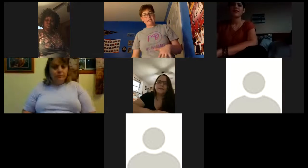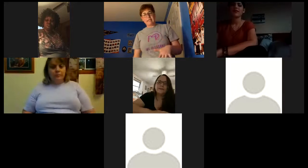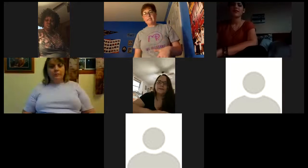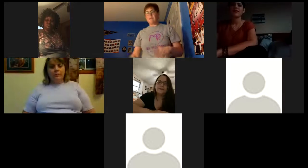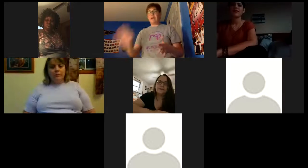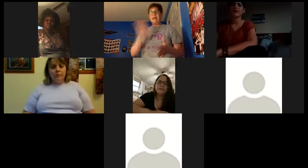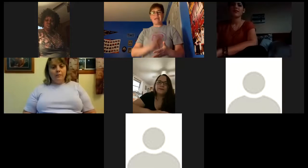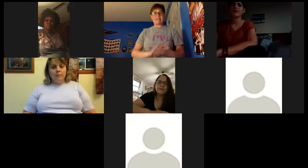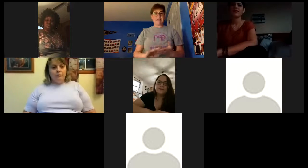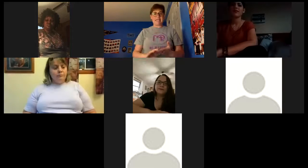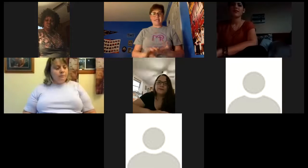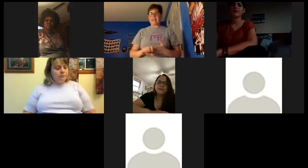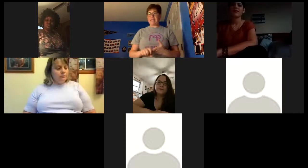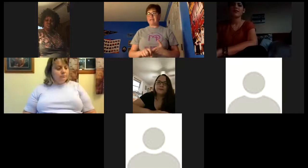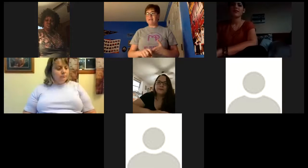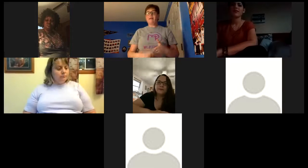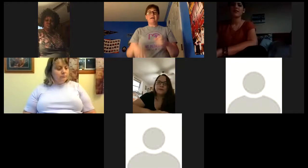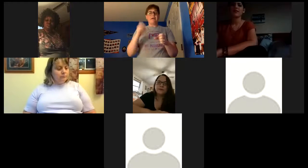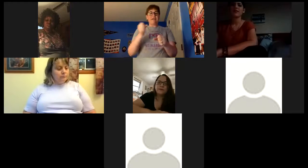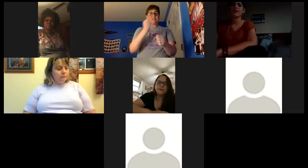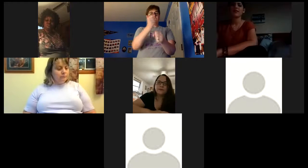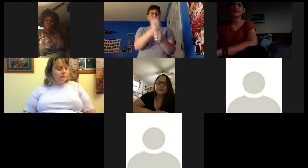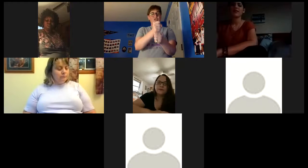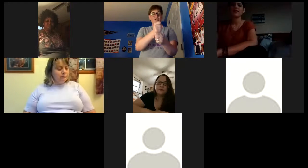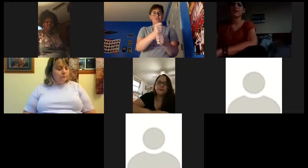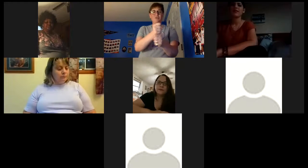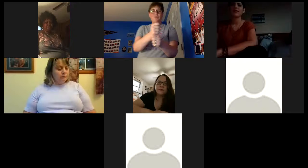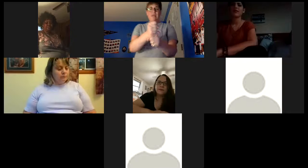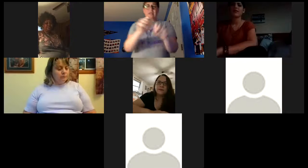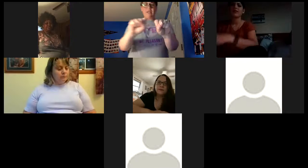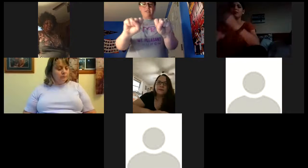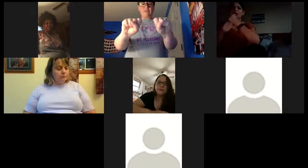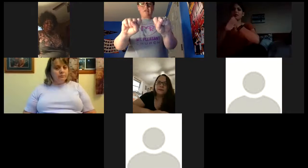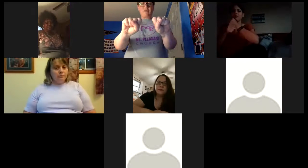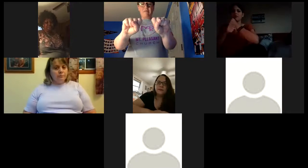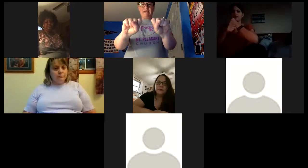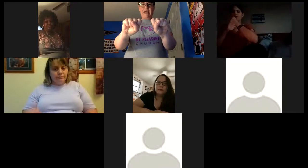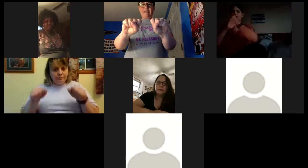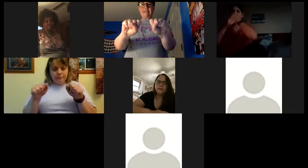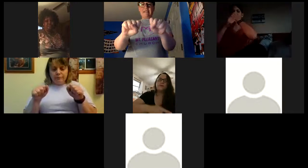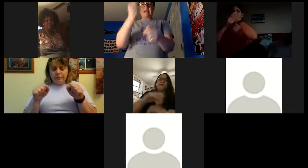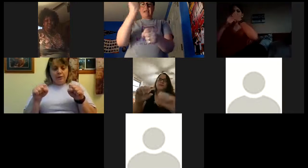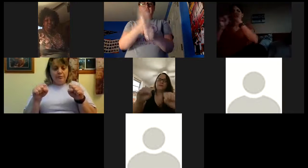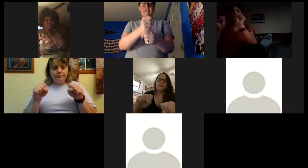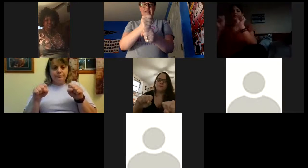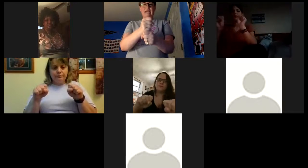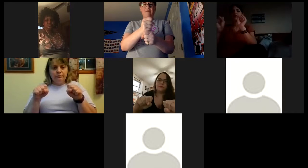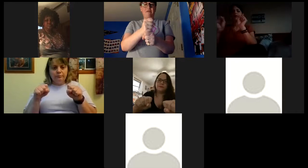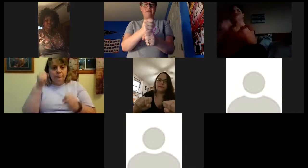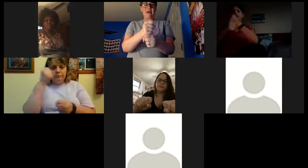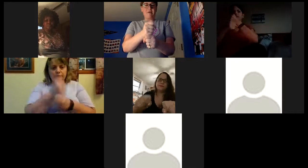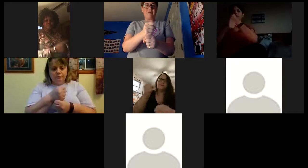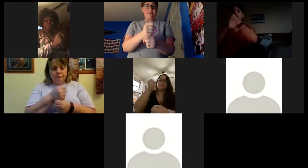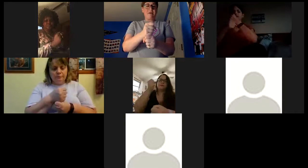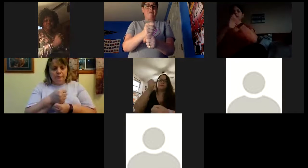that cleans, but M-A-D-E, made. All right, so what you're going to do is you're going to make S's and you're going to stack them